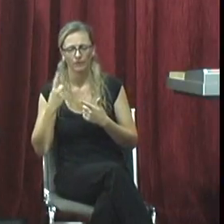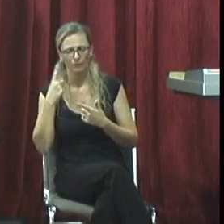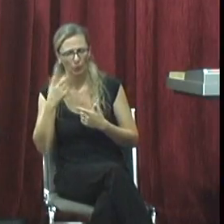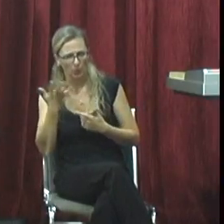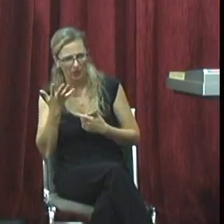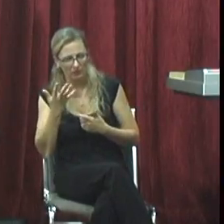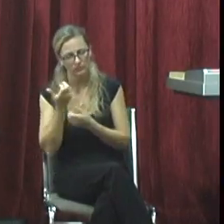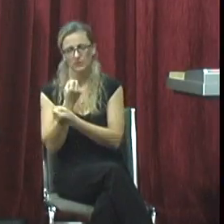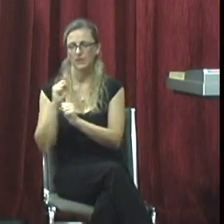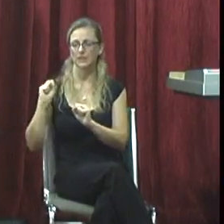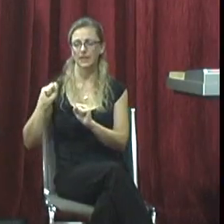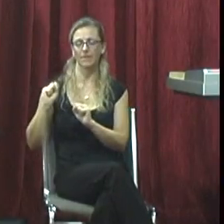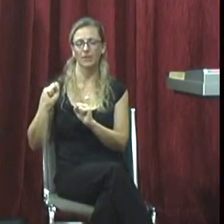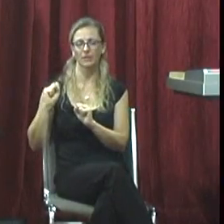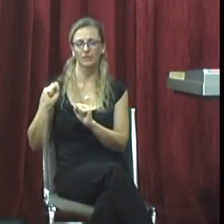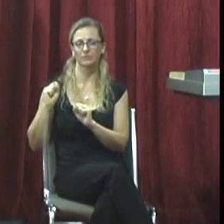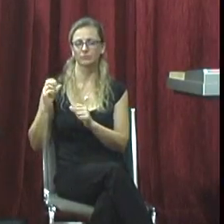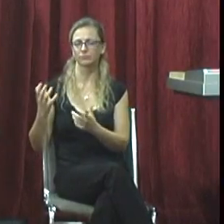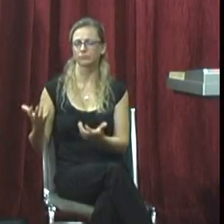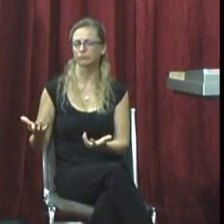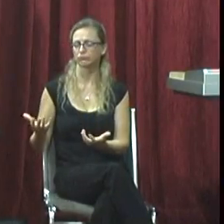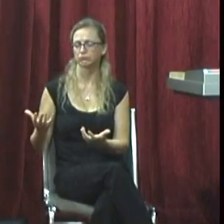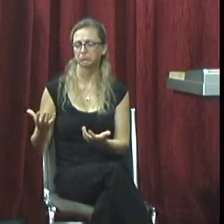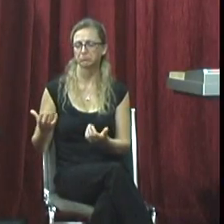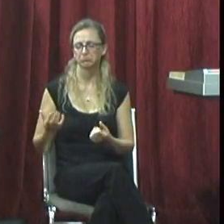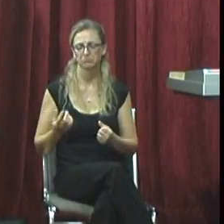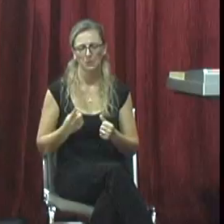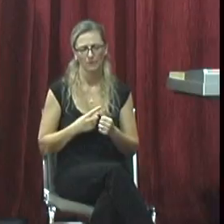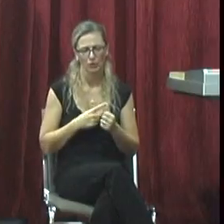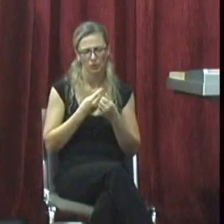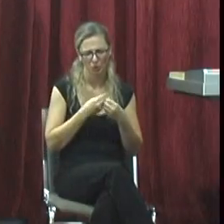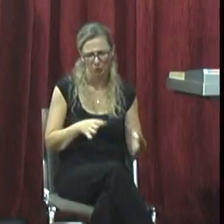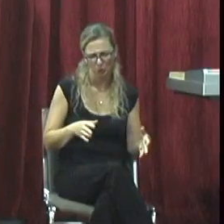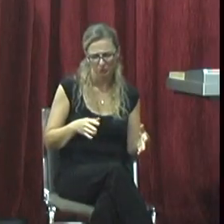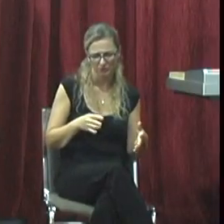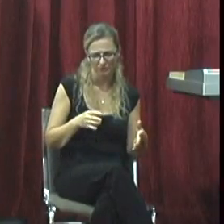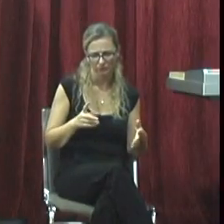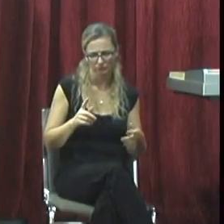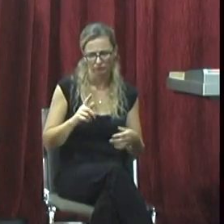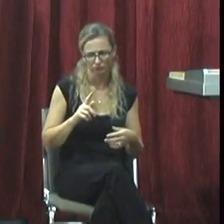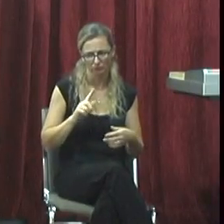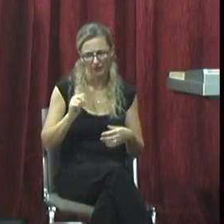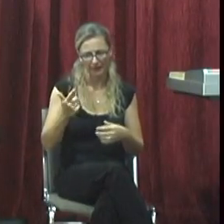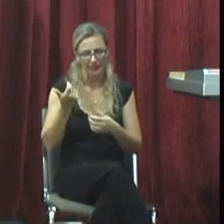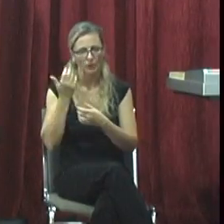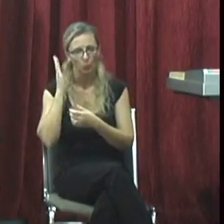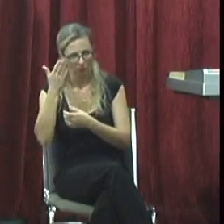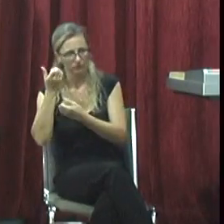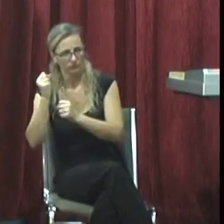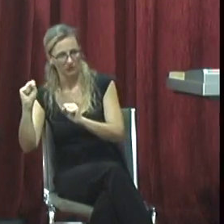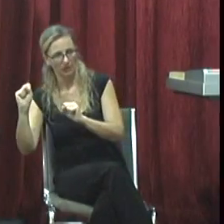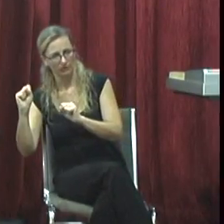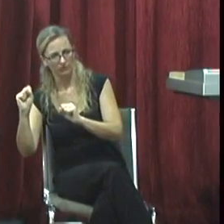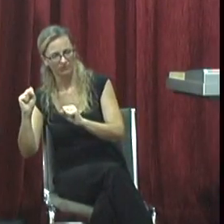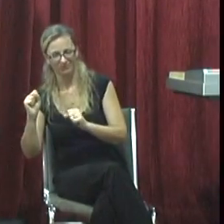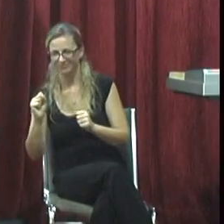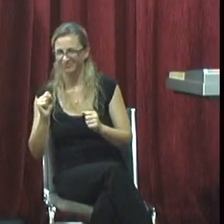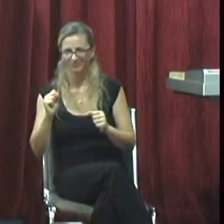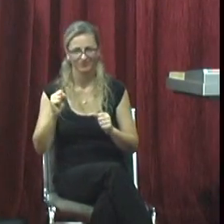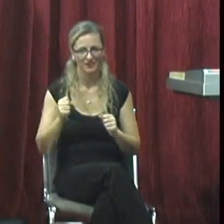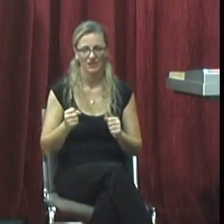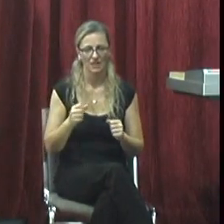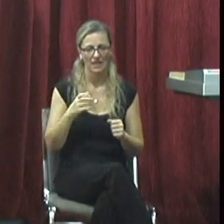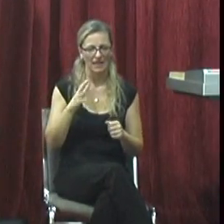that? You understand that? But you have to lose your life to save it. This is one of the greatest paradoxes